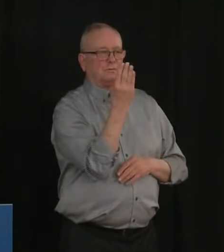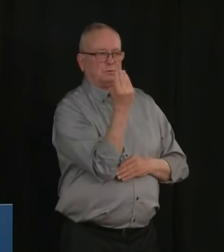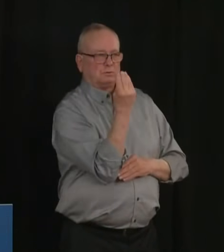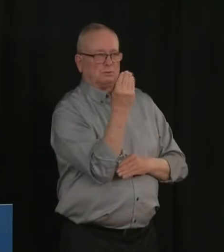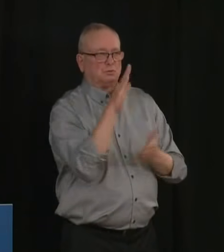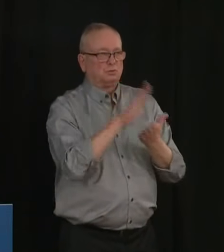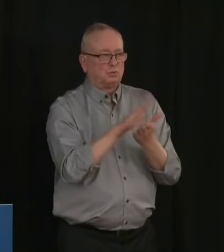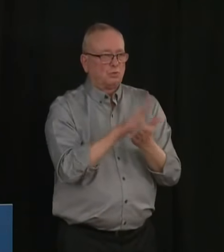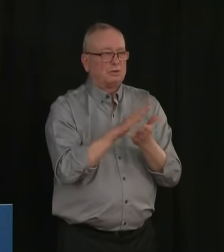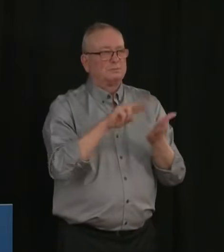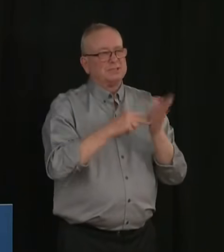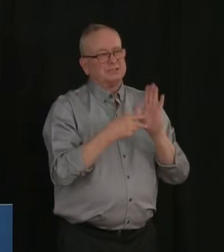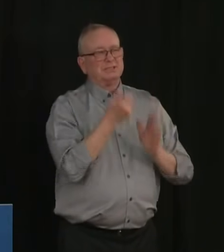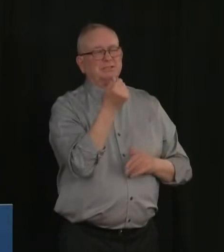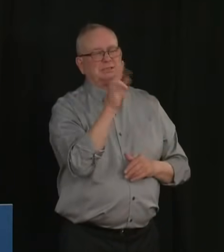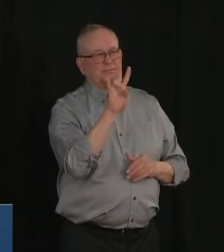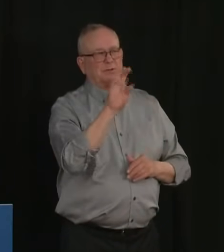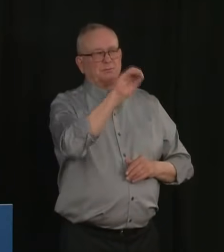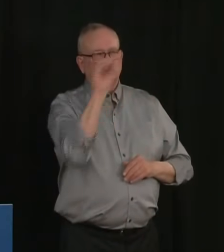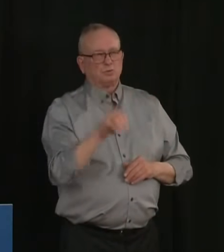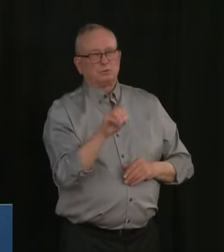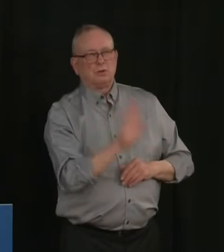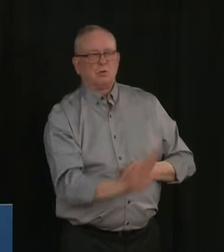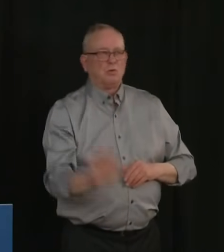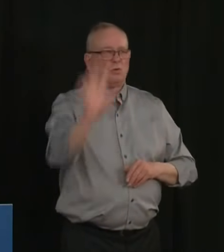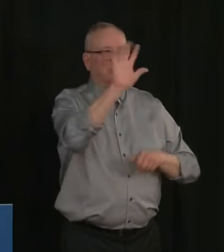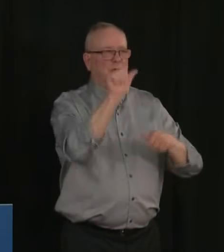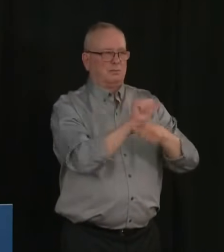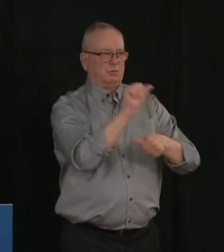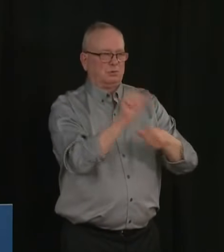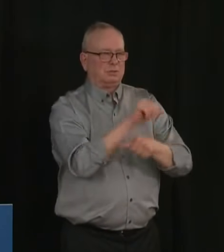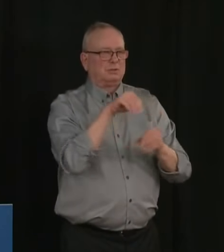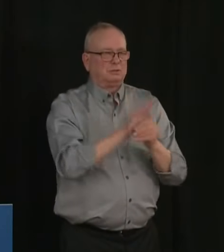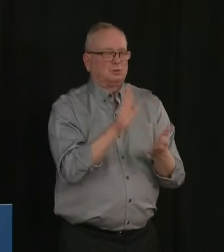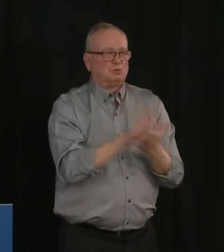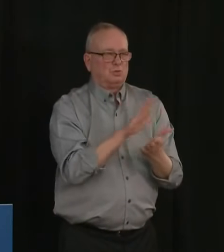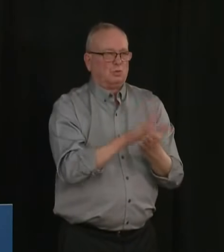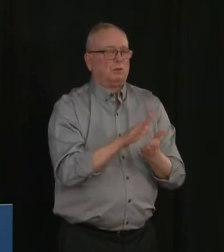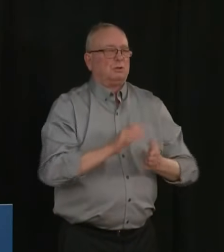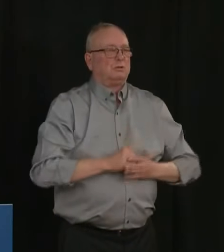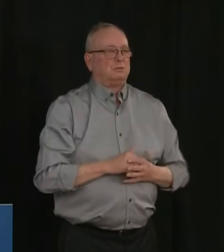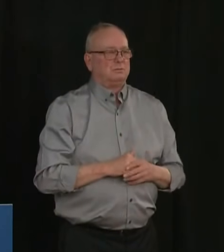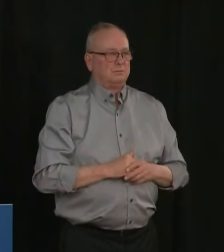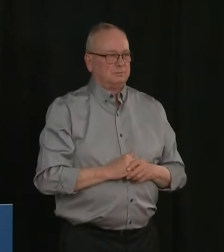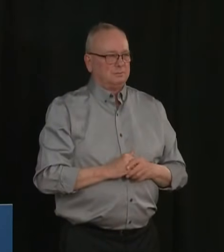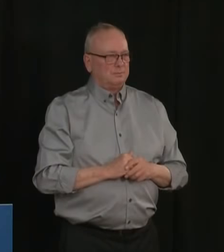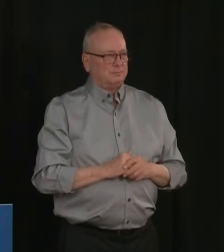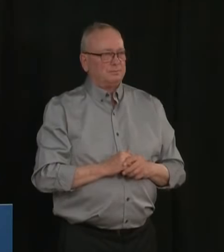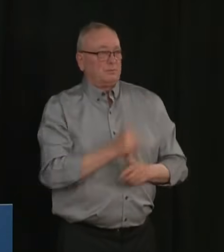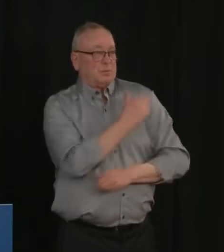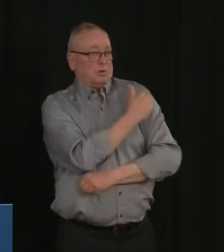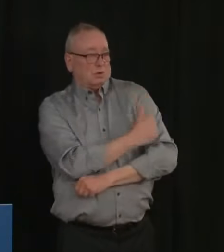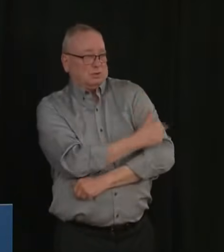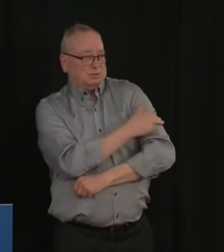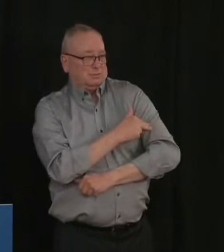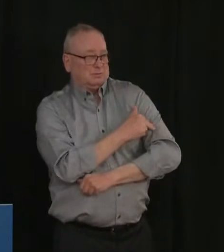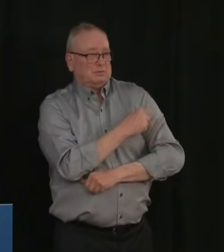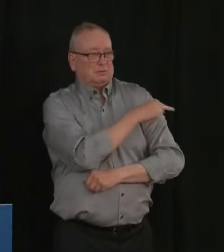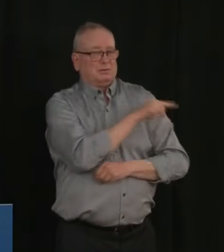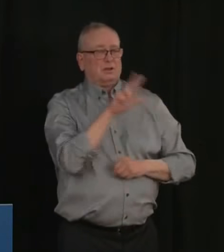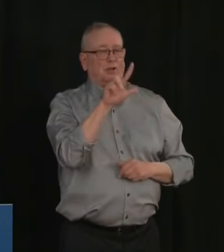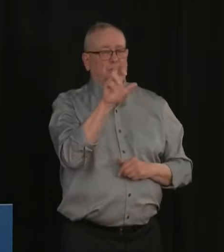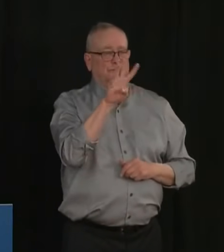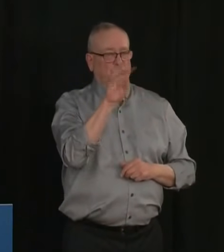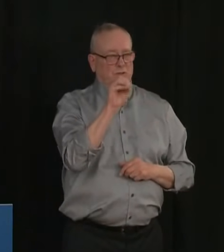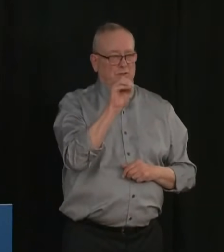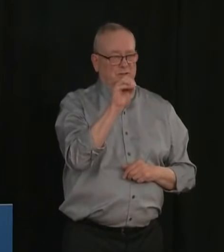represents 17% of all schools in the province. There are now 340 people in hospital being treated